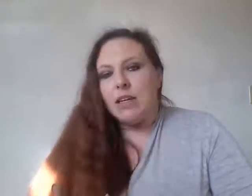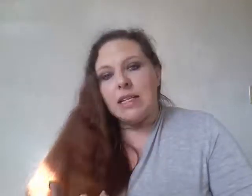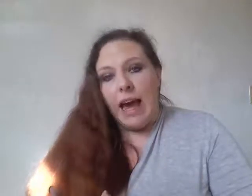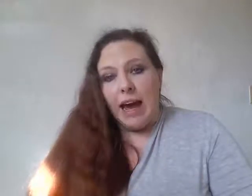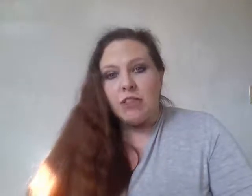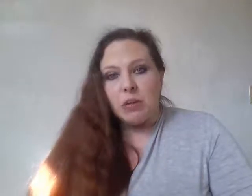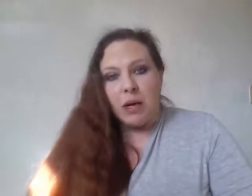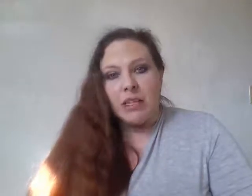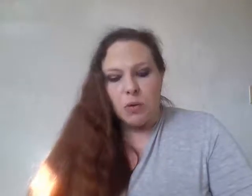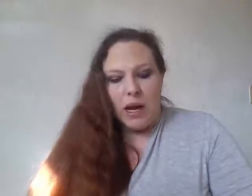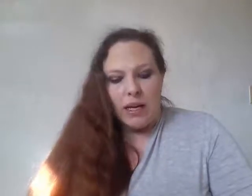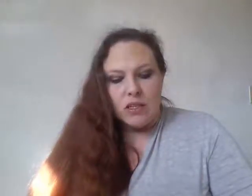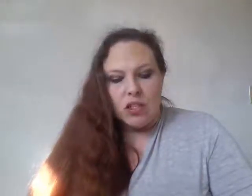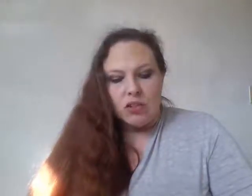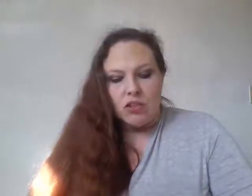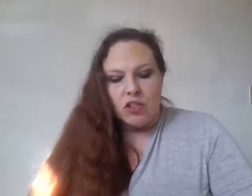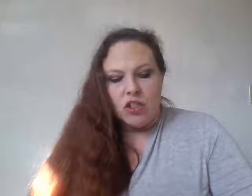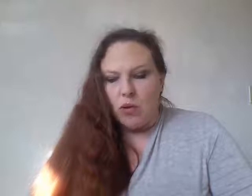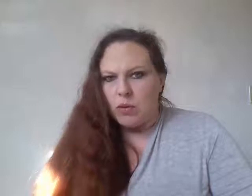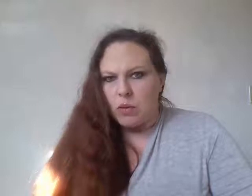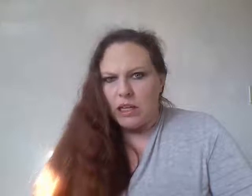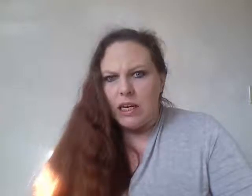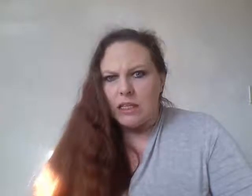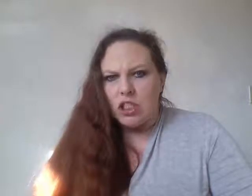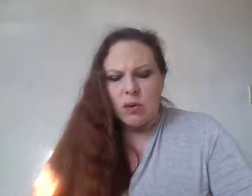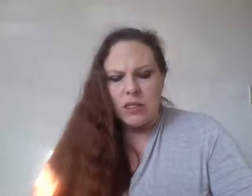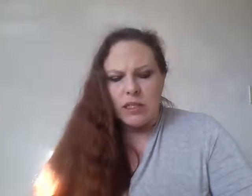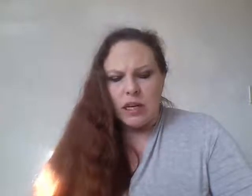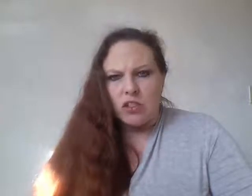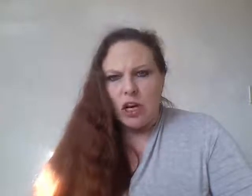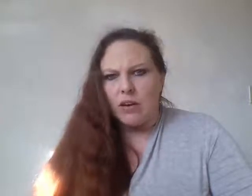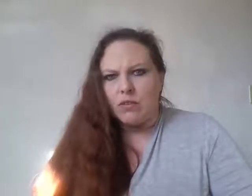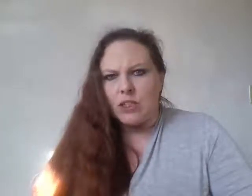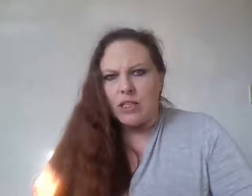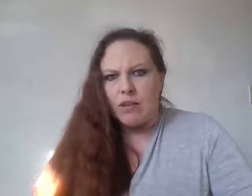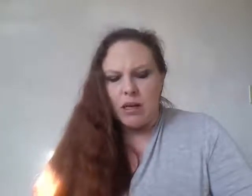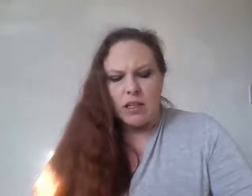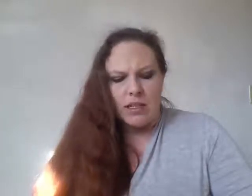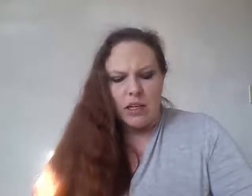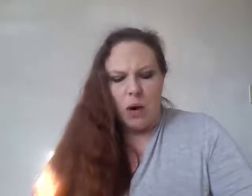5 days after Brendan's arrest, Jody was released. She was in jail for 7 months on a